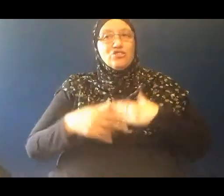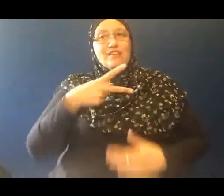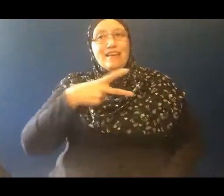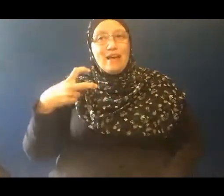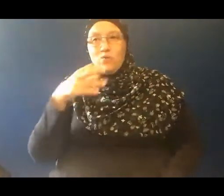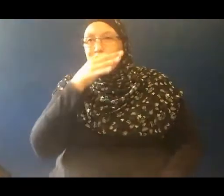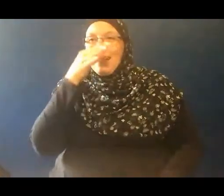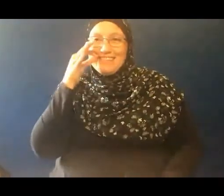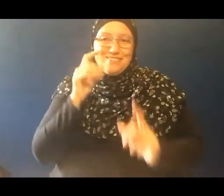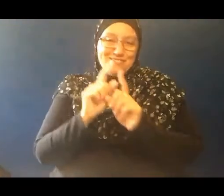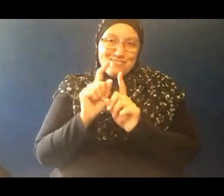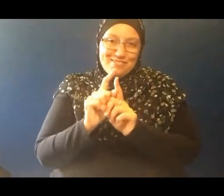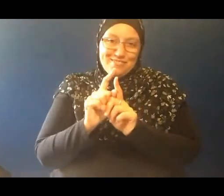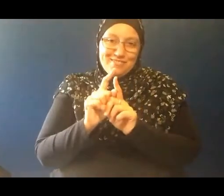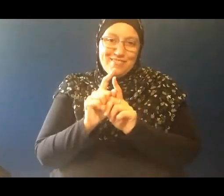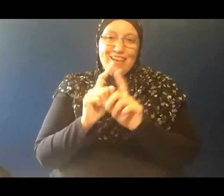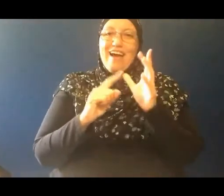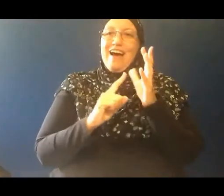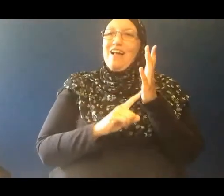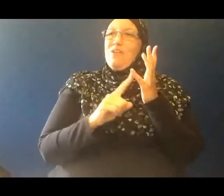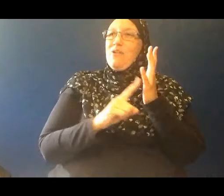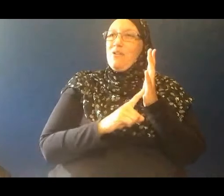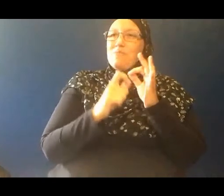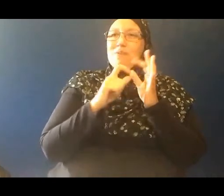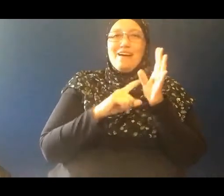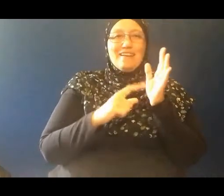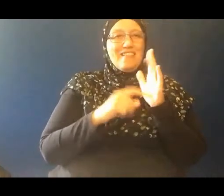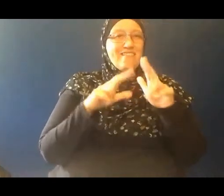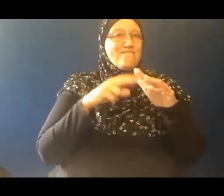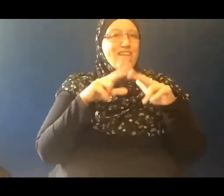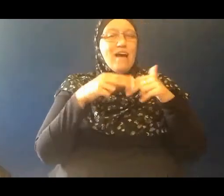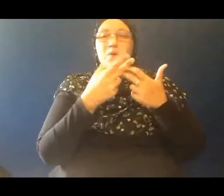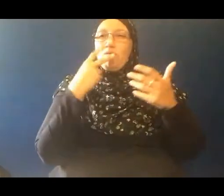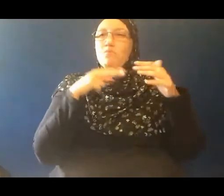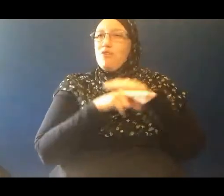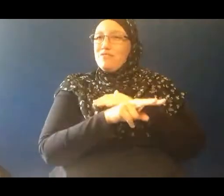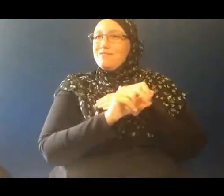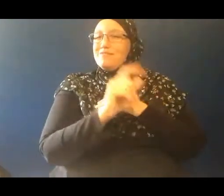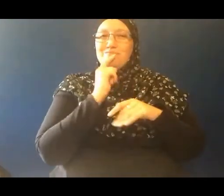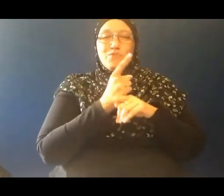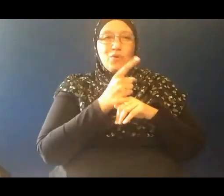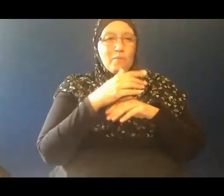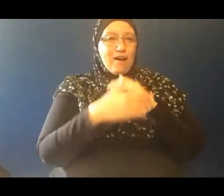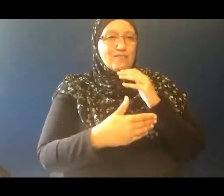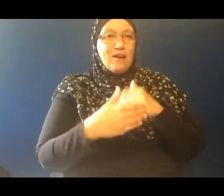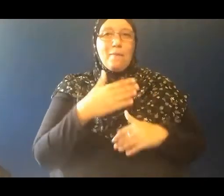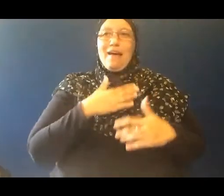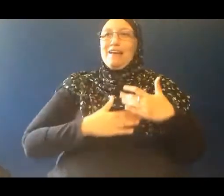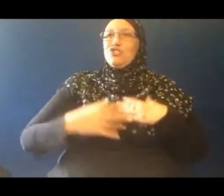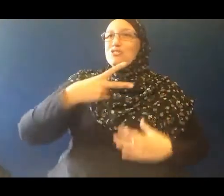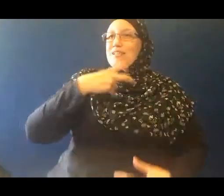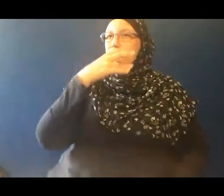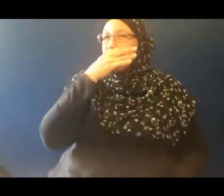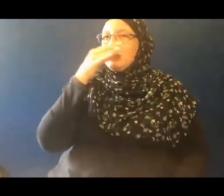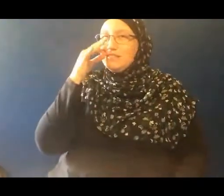numerous narrations from Ahlul Bayt alayhi wasalam, that in the interpretation of this ayah, wasta'inu bisabr, seek the help